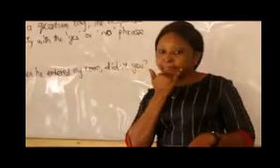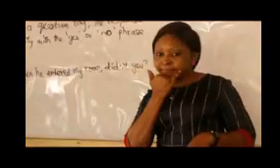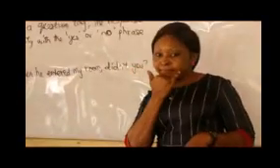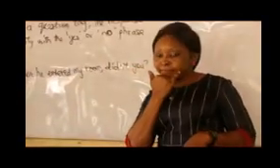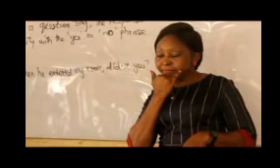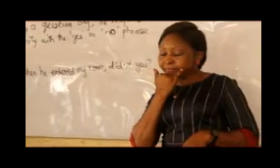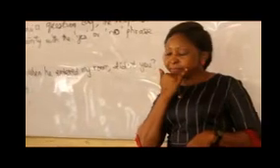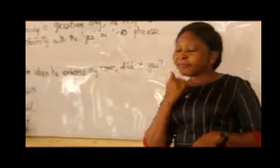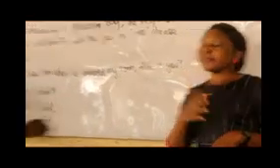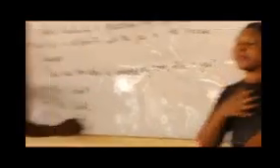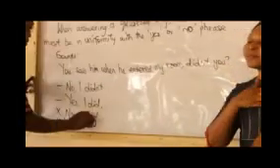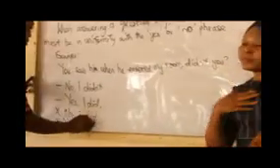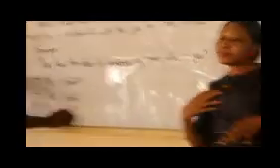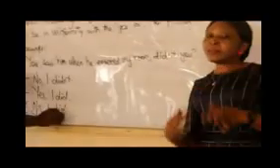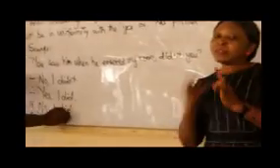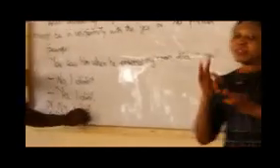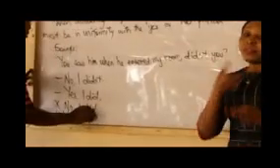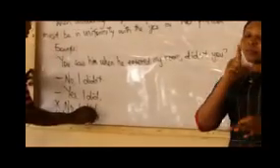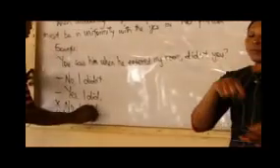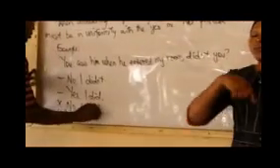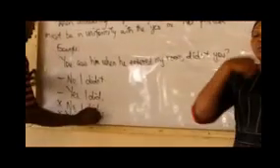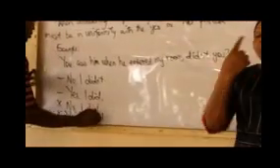I didn't,